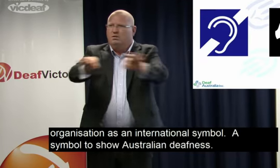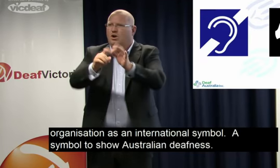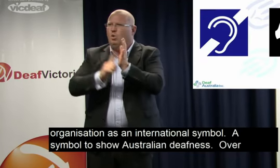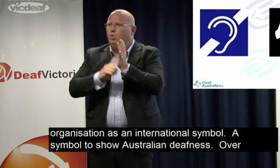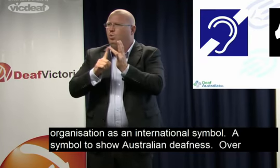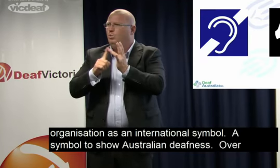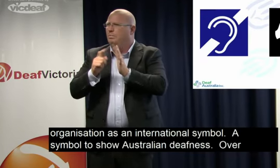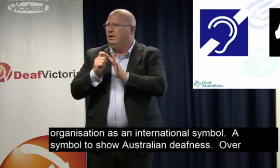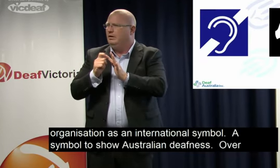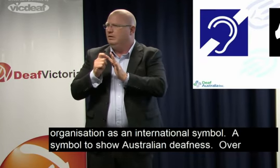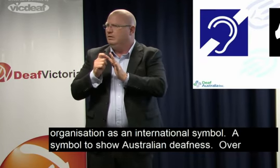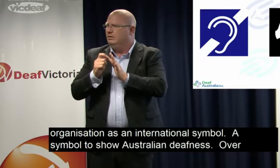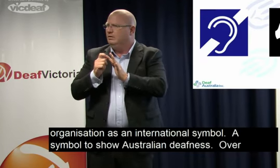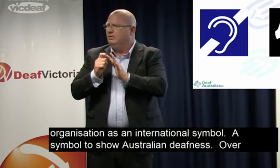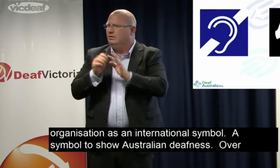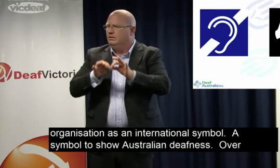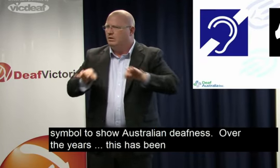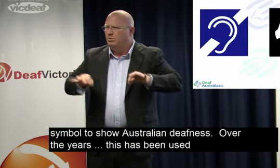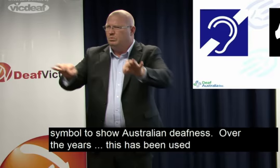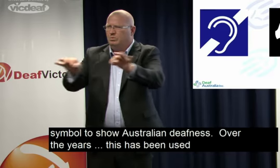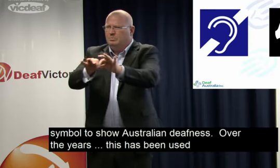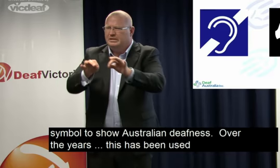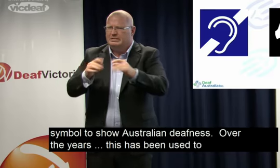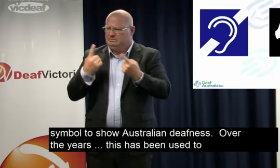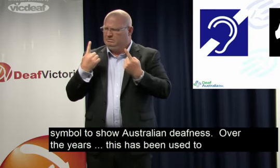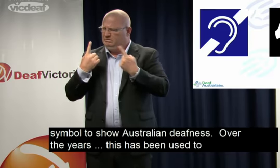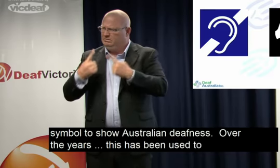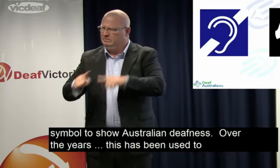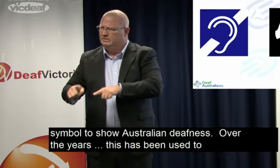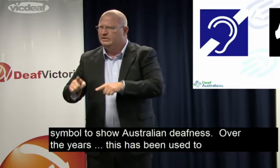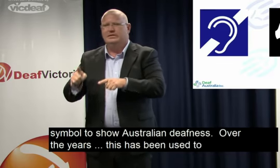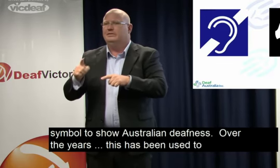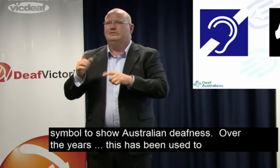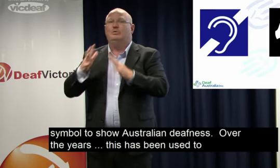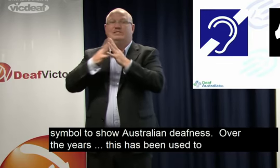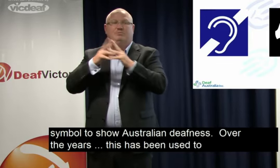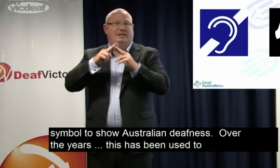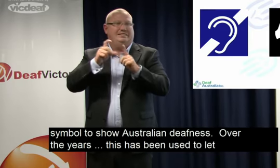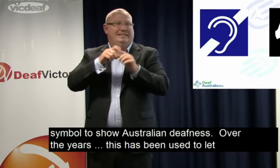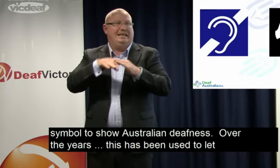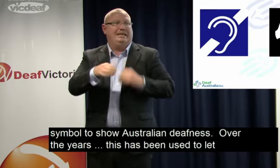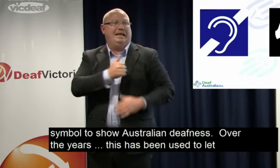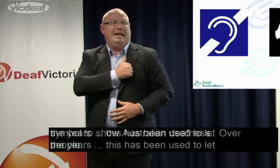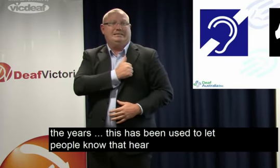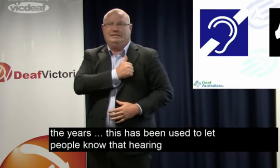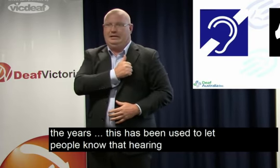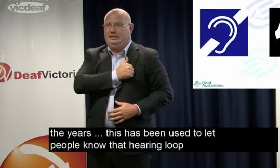this has been used to let people know that hearing loops were available and various other devices. And